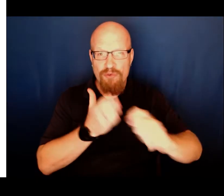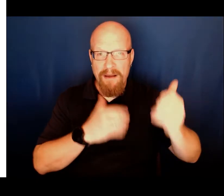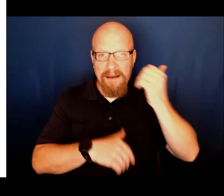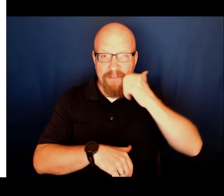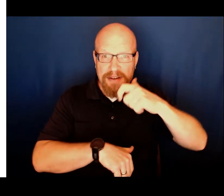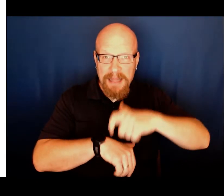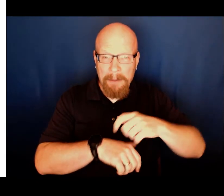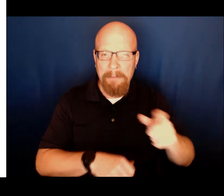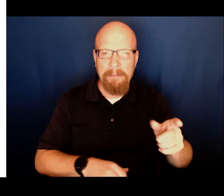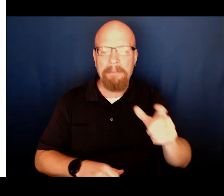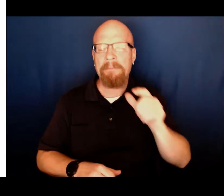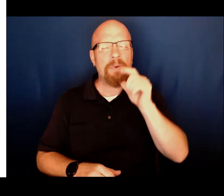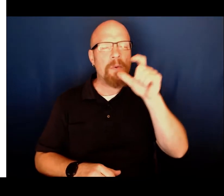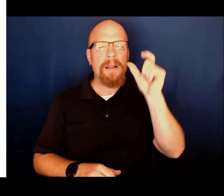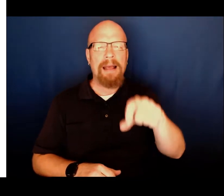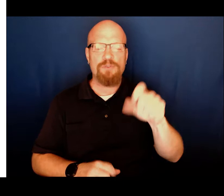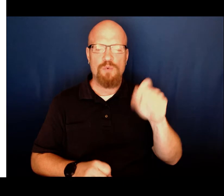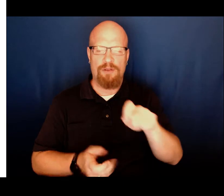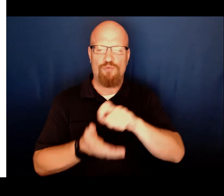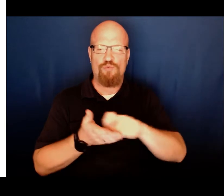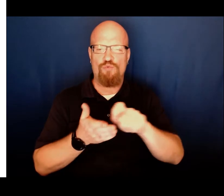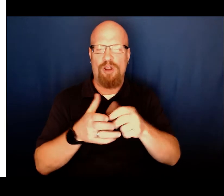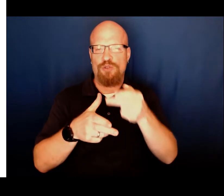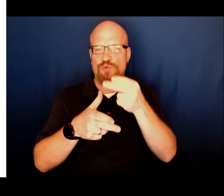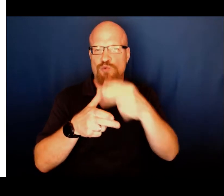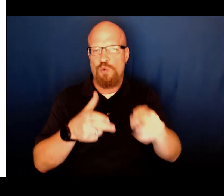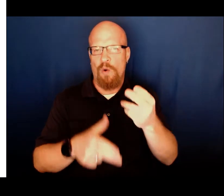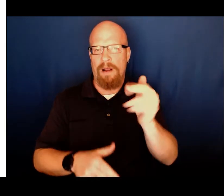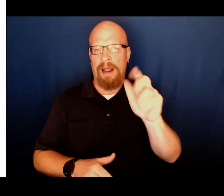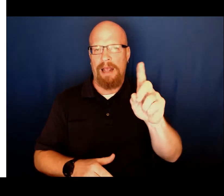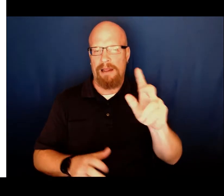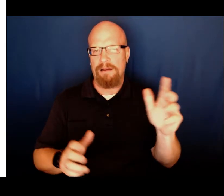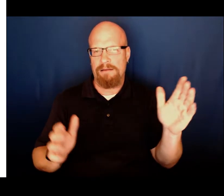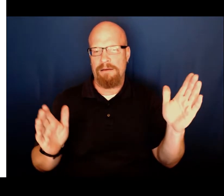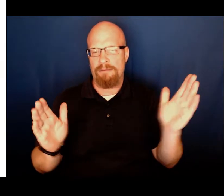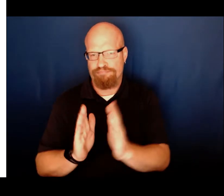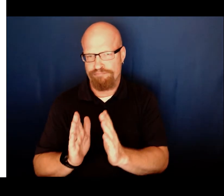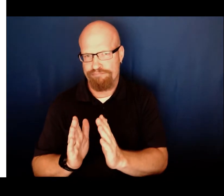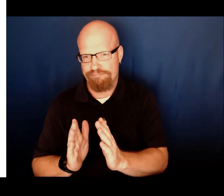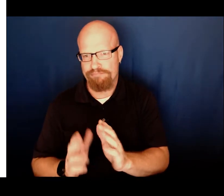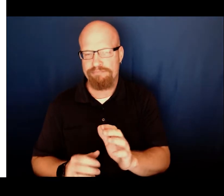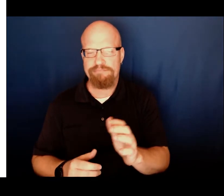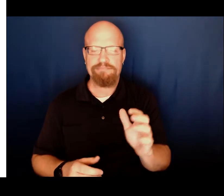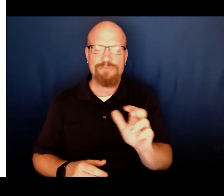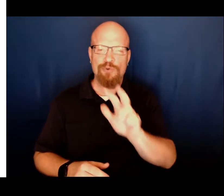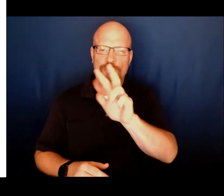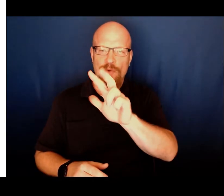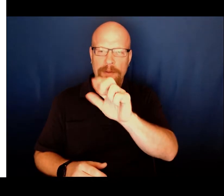You want to write that large number every time? You don't have to. You can write it in shorthand instead.